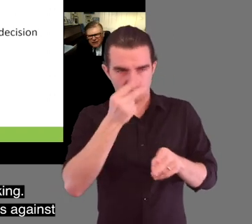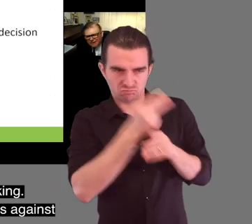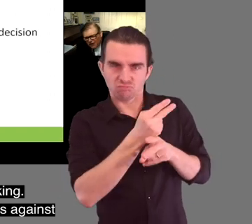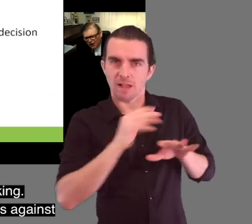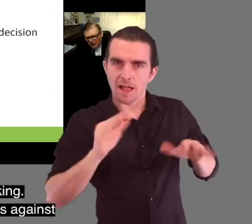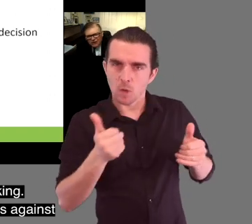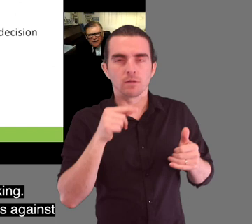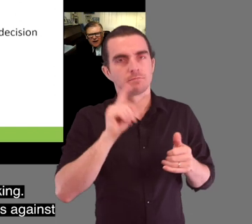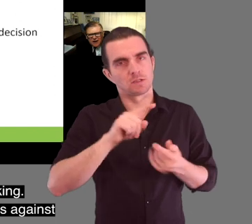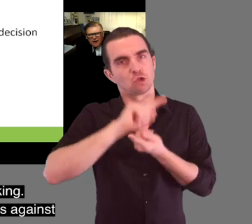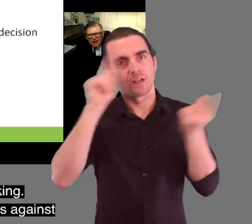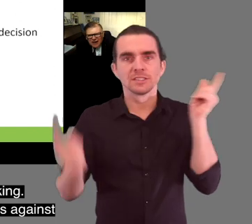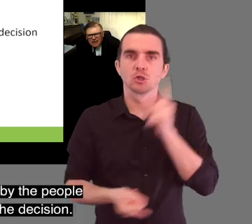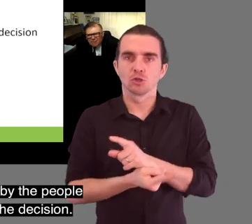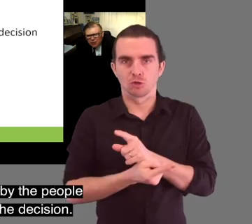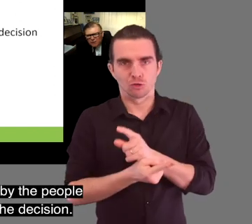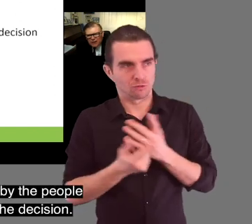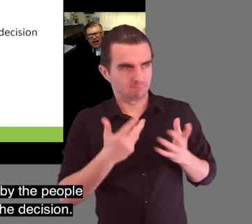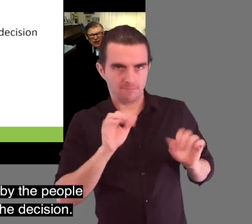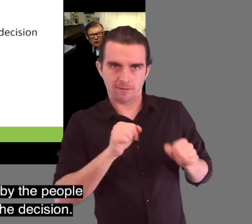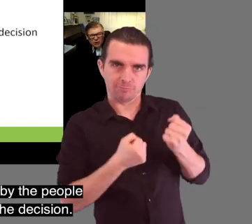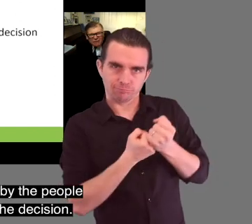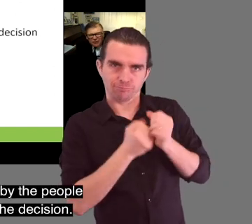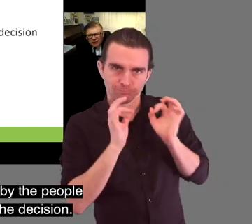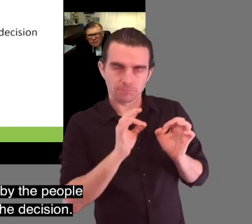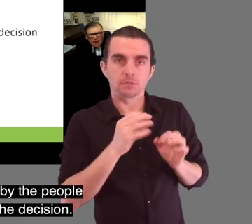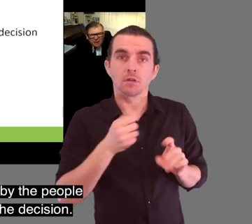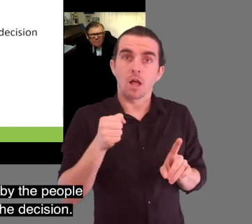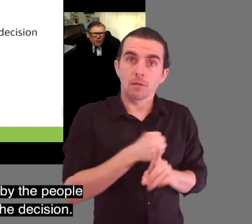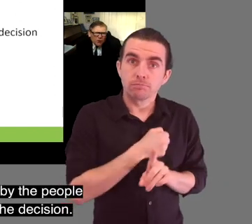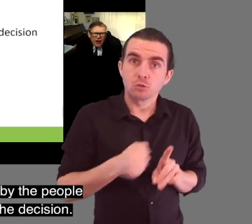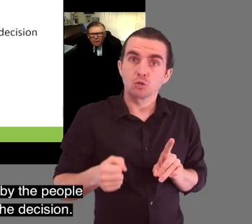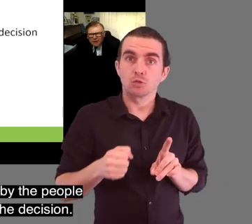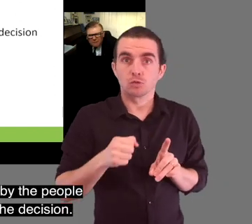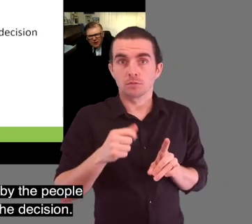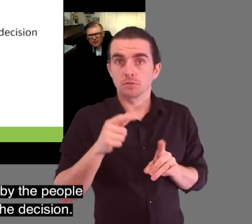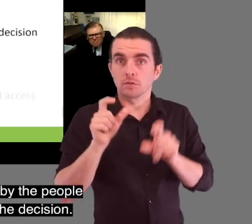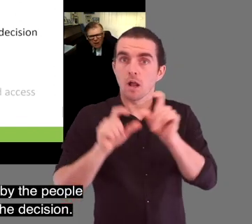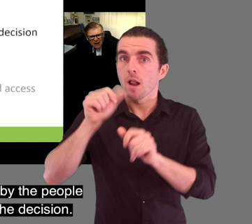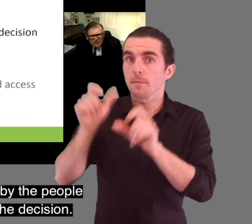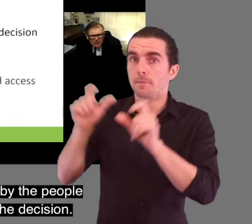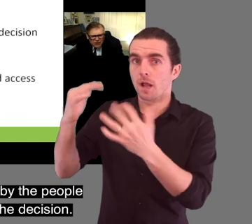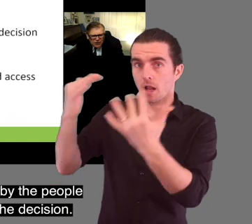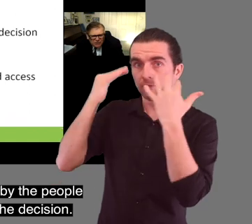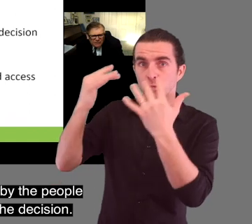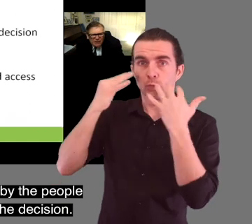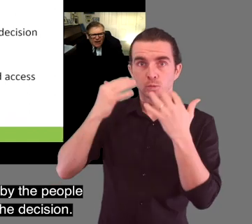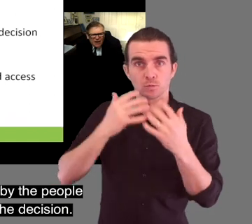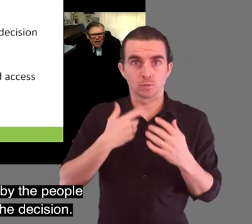for safeguards against abuse and undue influence by the people who are helping the person make the